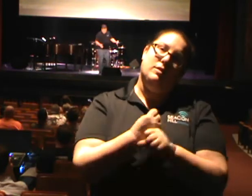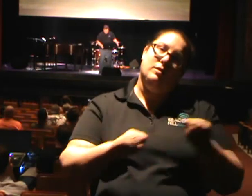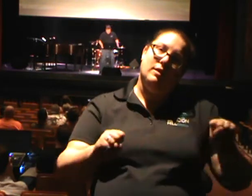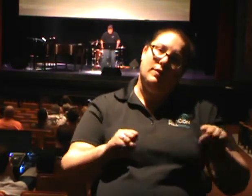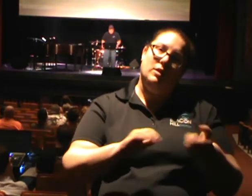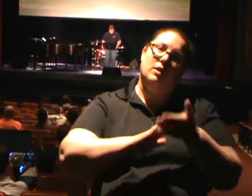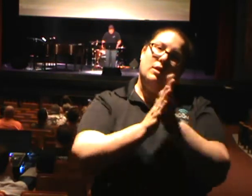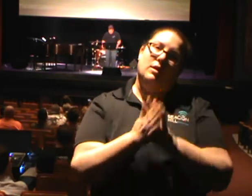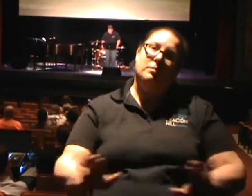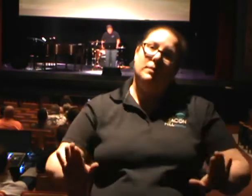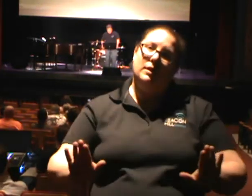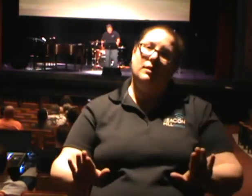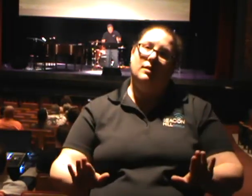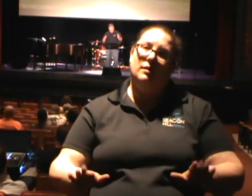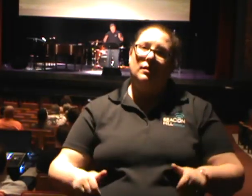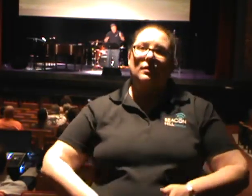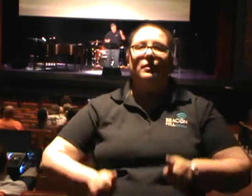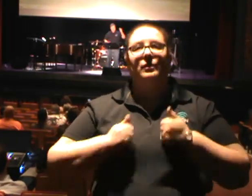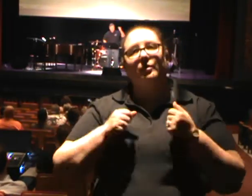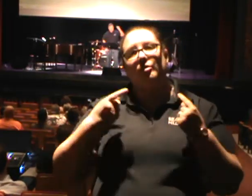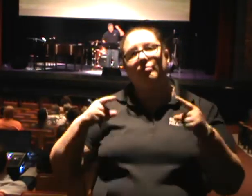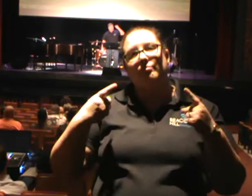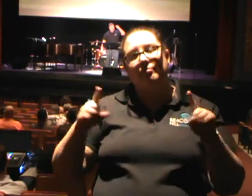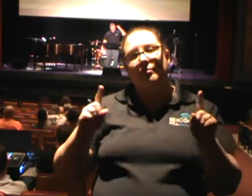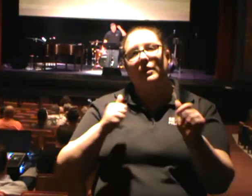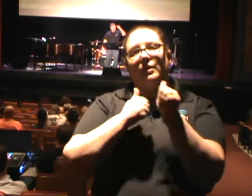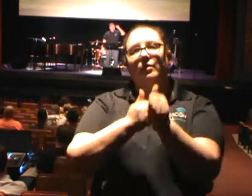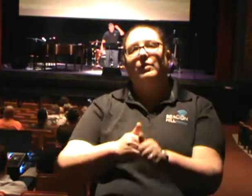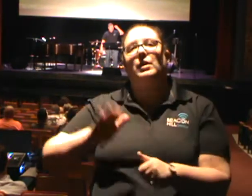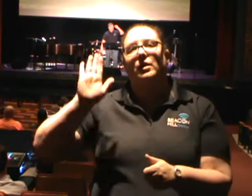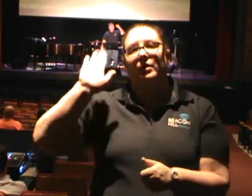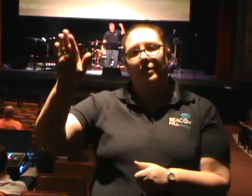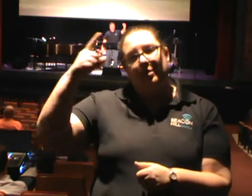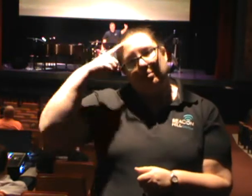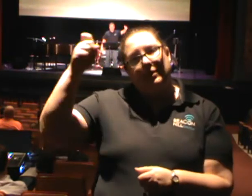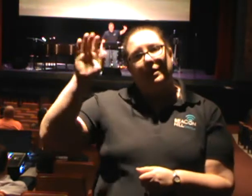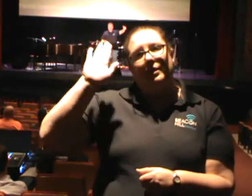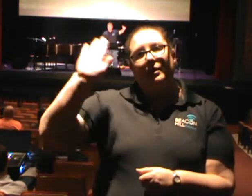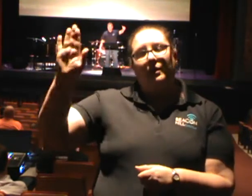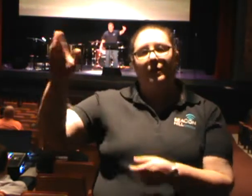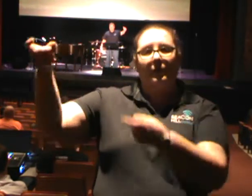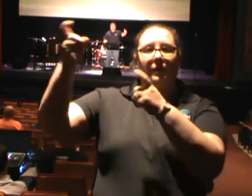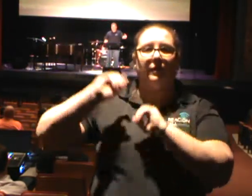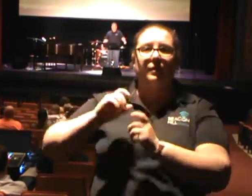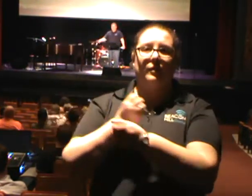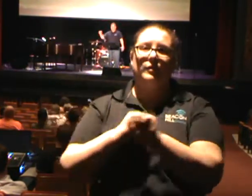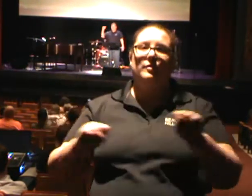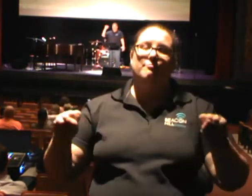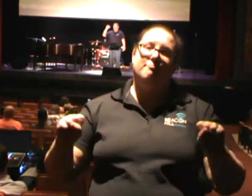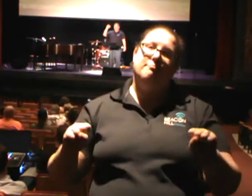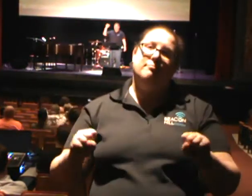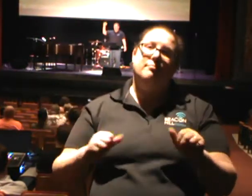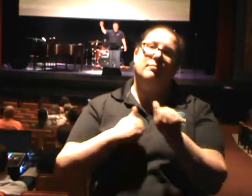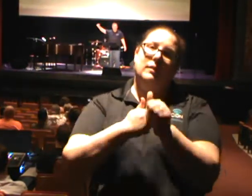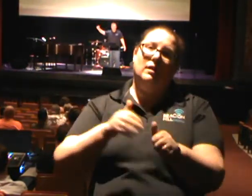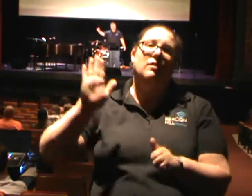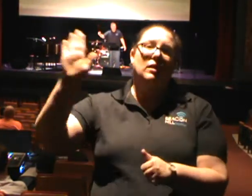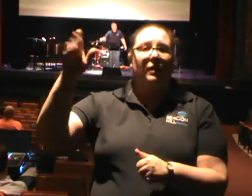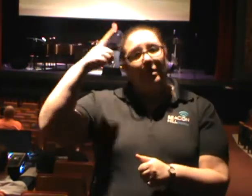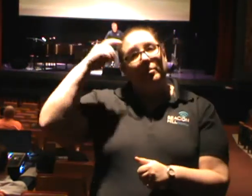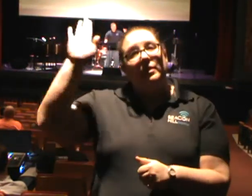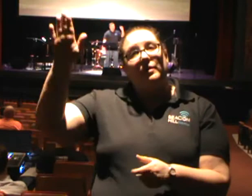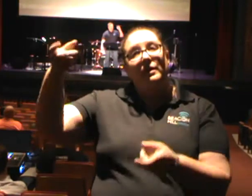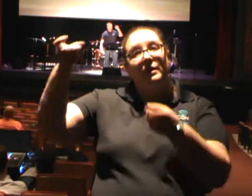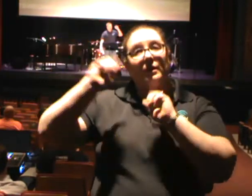He offers abundant life. You should follow him because he offers salvation. You should follow him because he